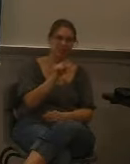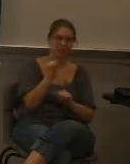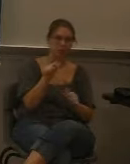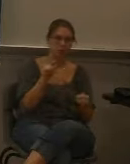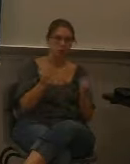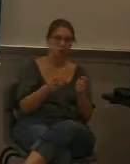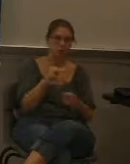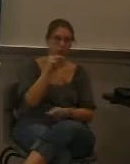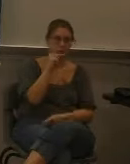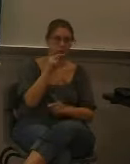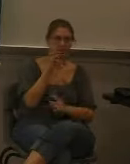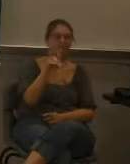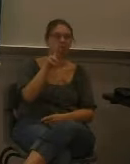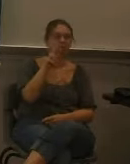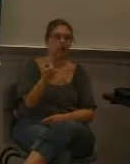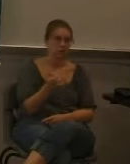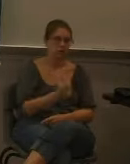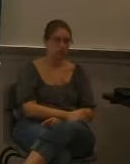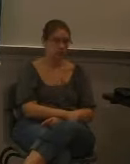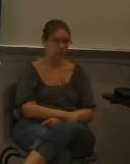the nutrient flux.